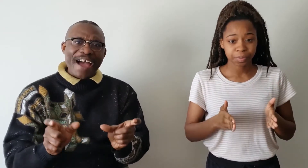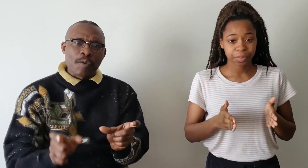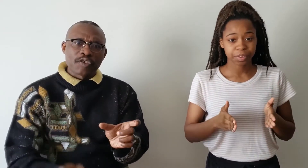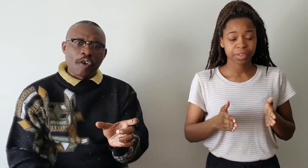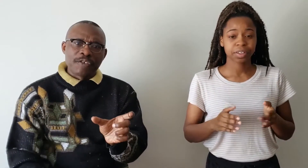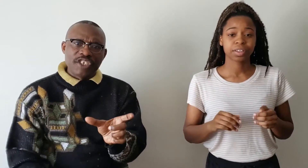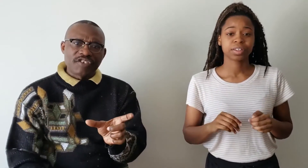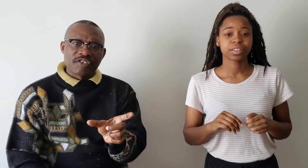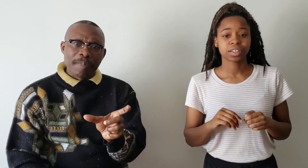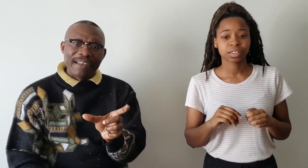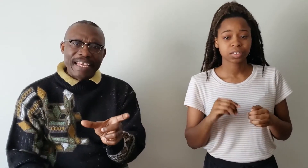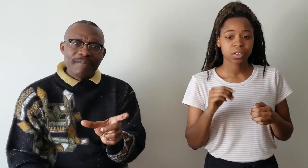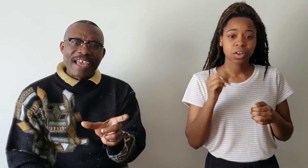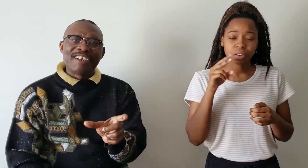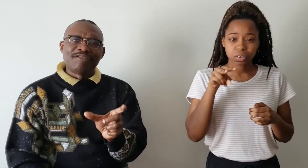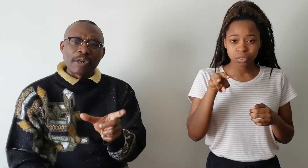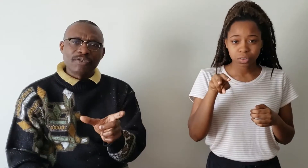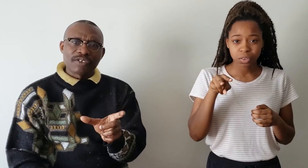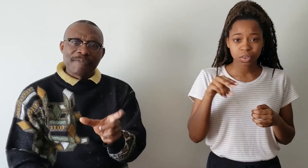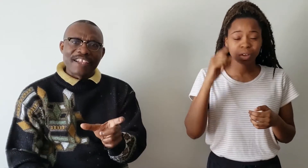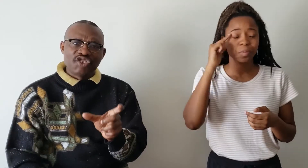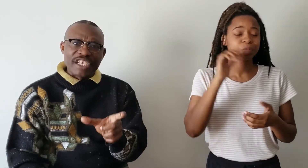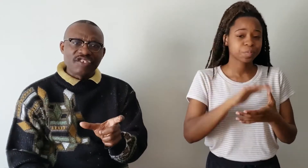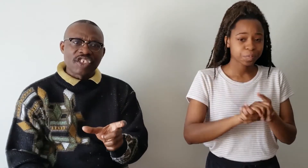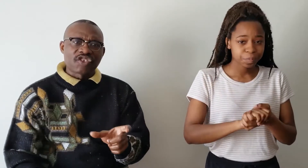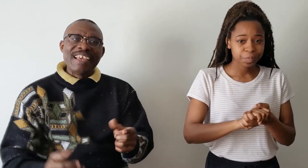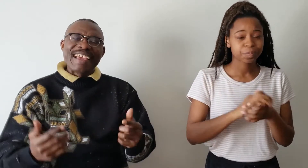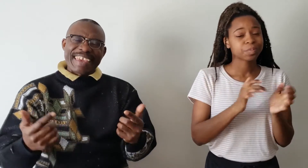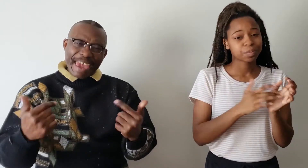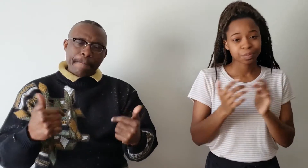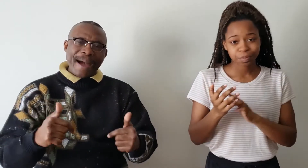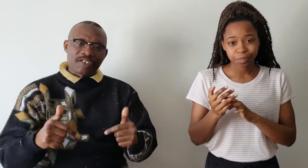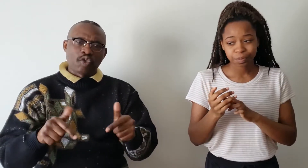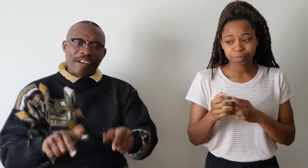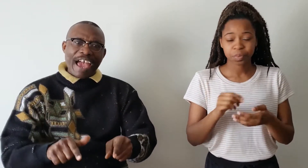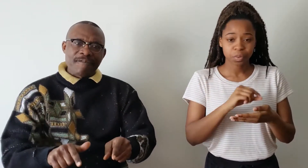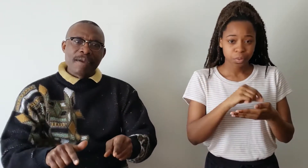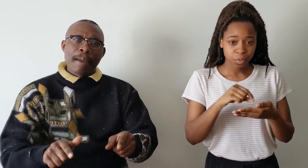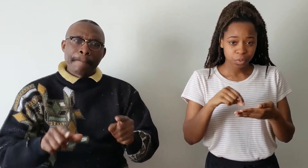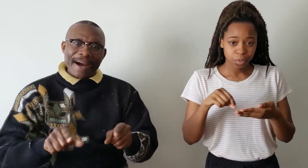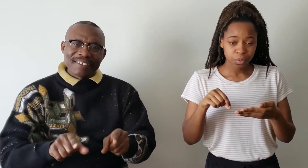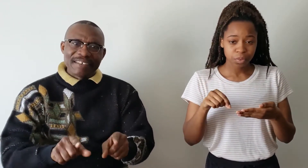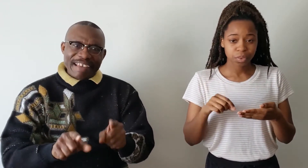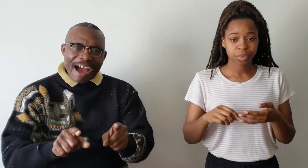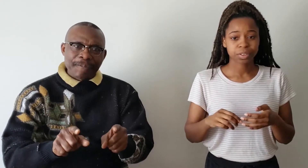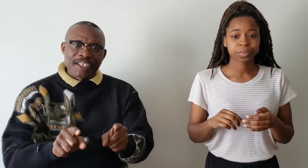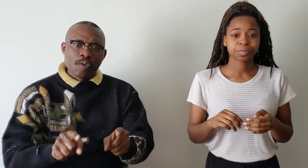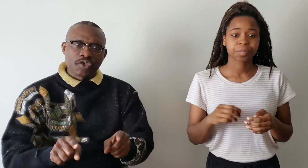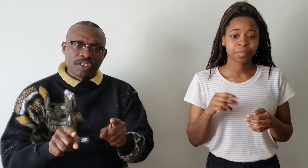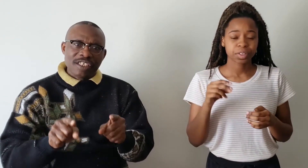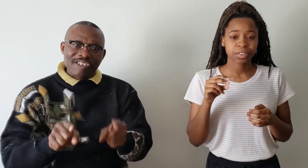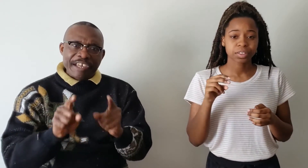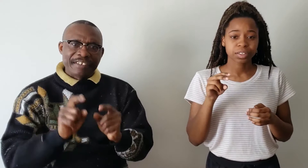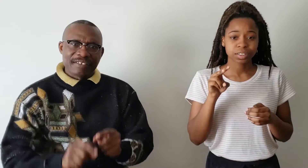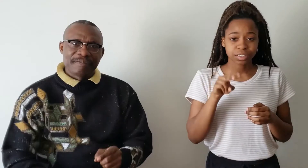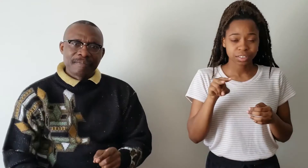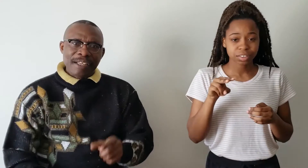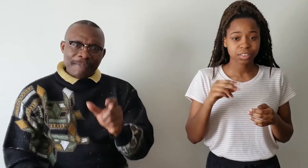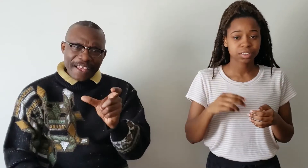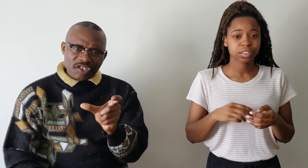followers of Jesus believed and wrote that Jesus came back to life bodily after he was dead. They